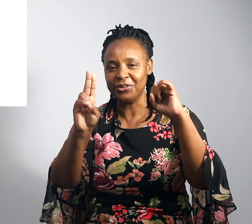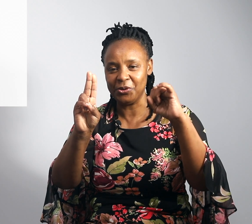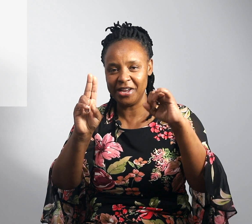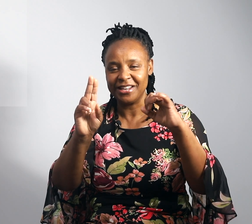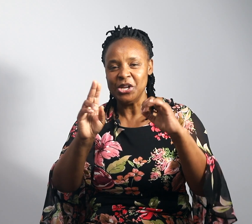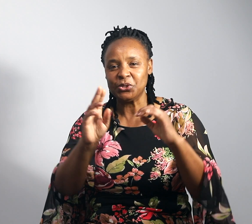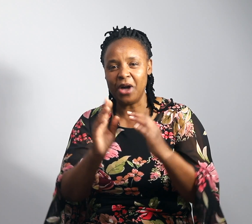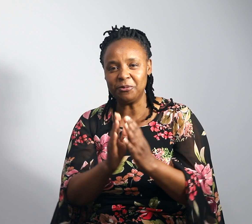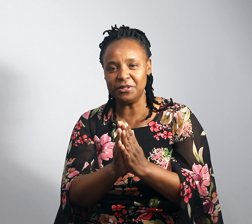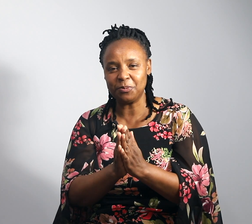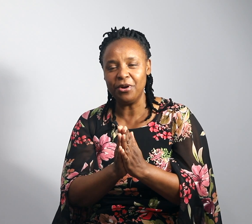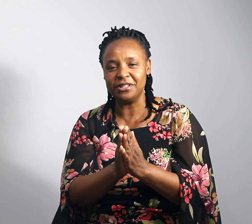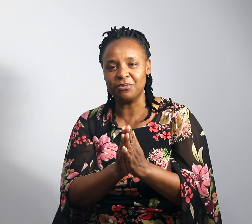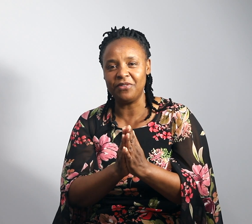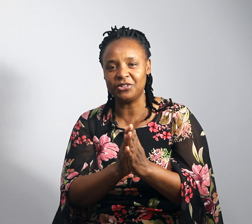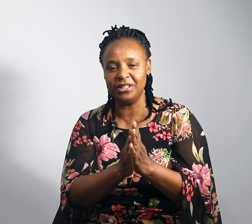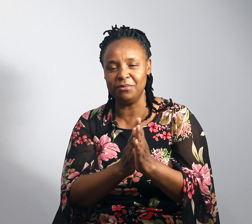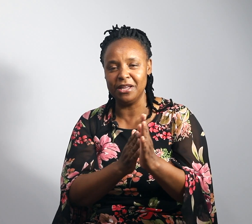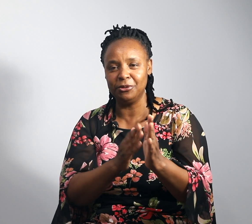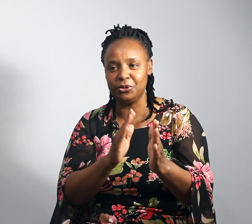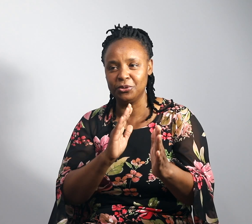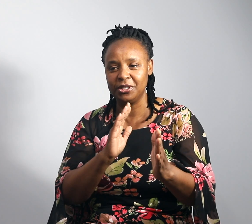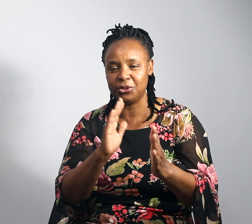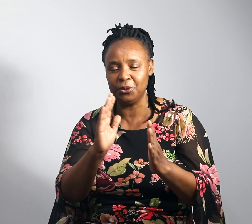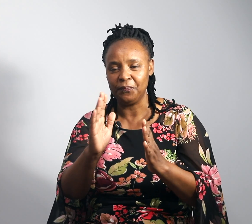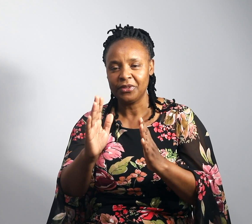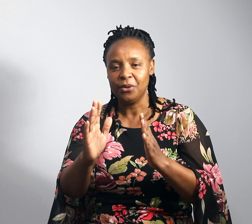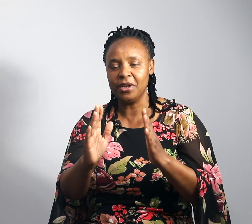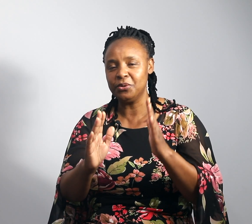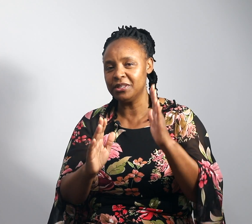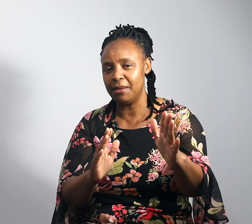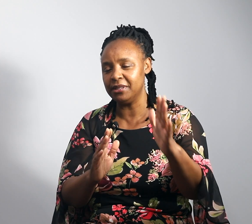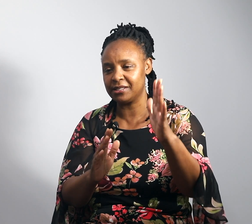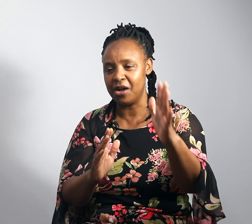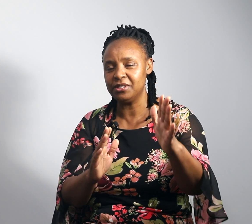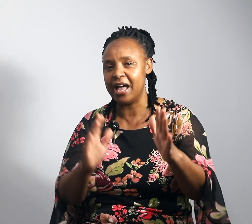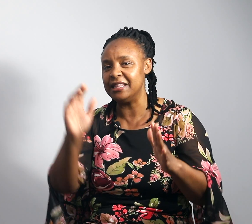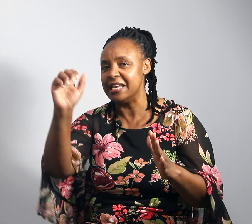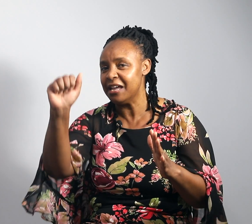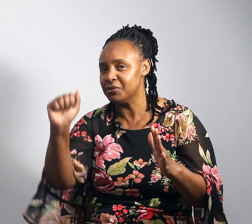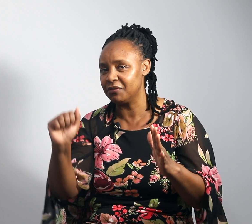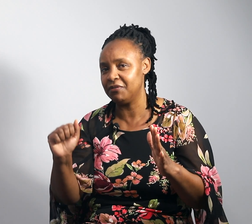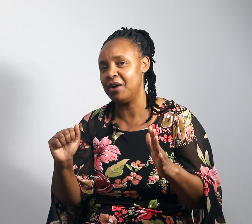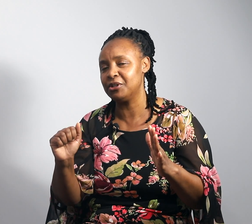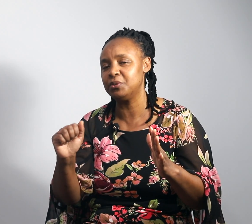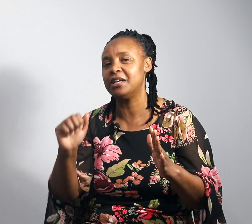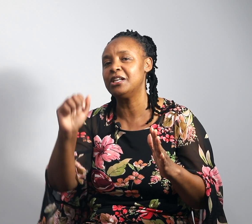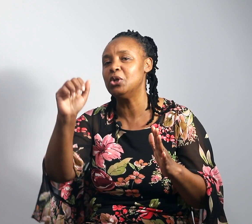All right. So up to this point, we've actually been able to do the two. We are doing, the sounds and the names of the vowels, which are the